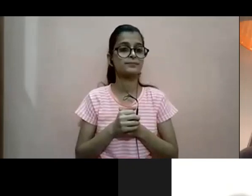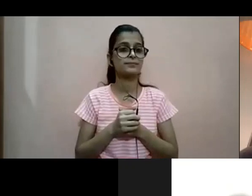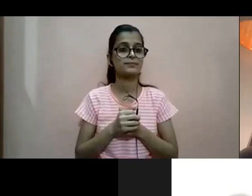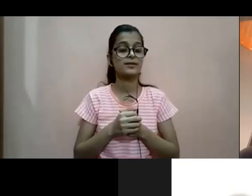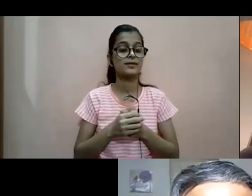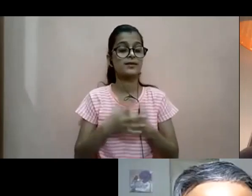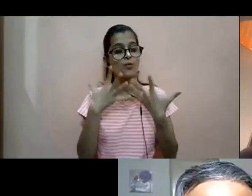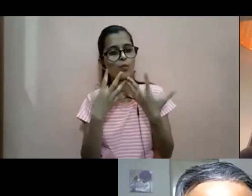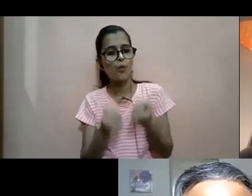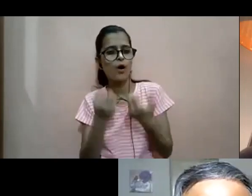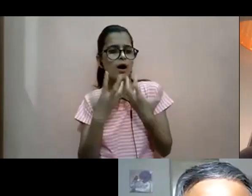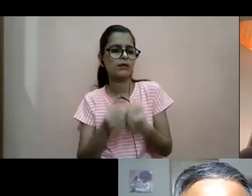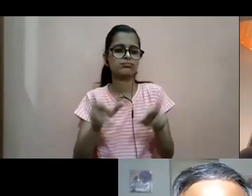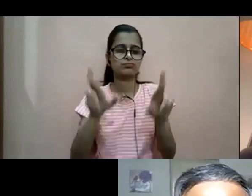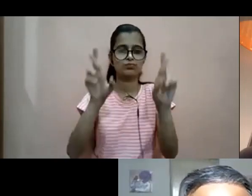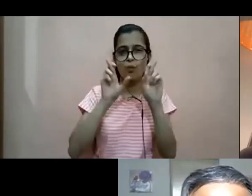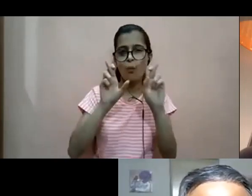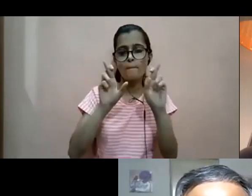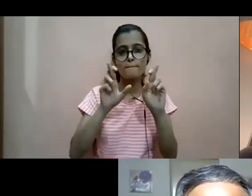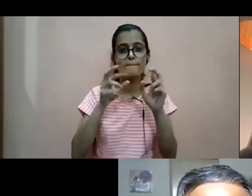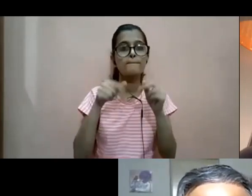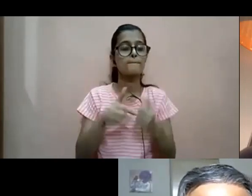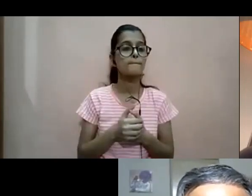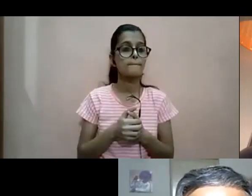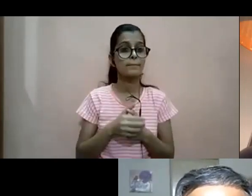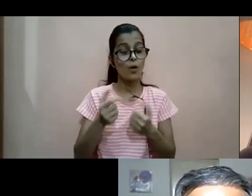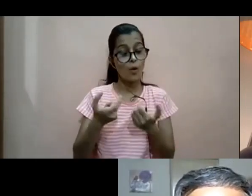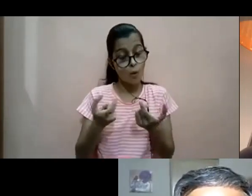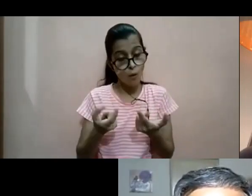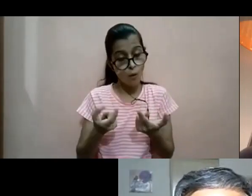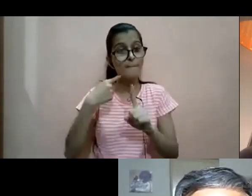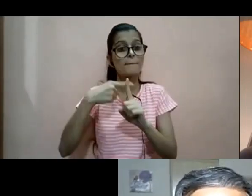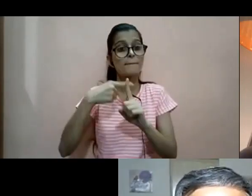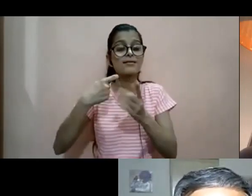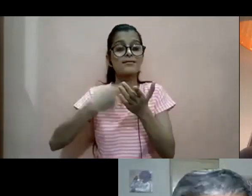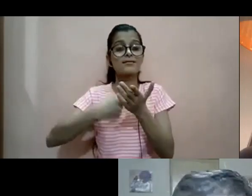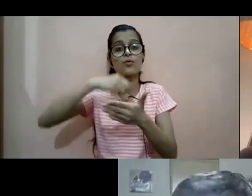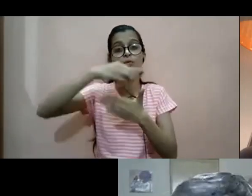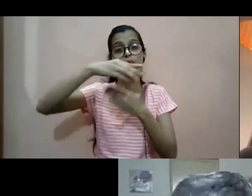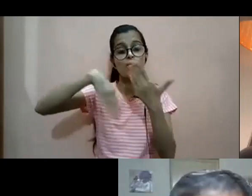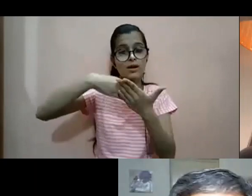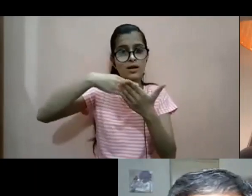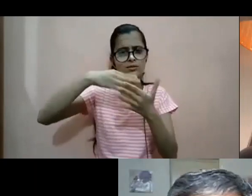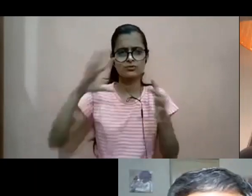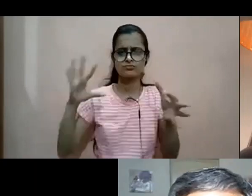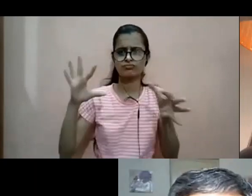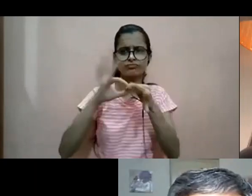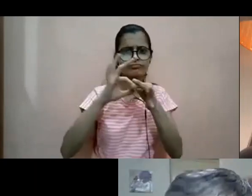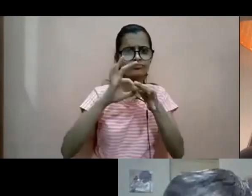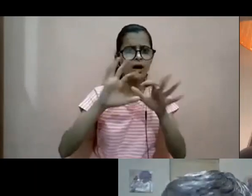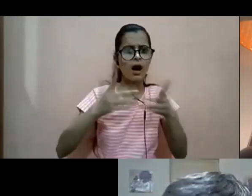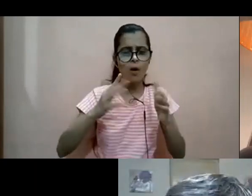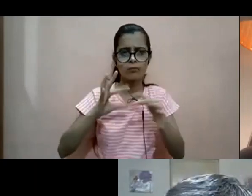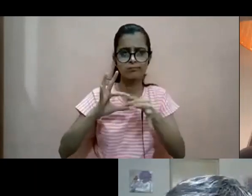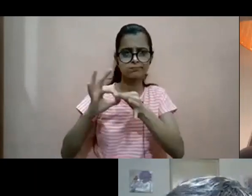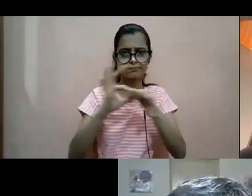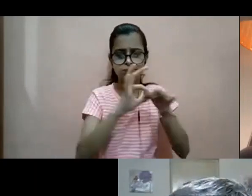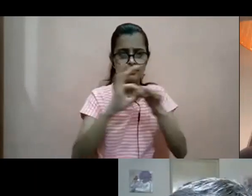desire and its relationship with disability. How can